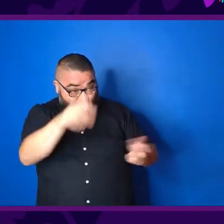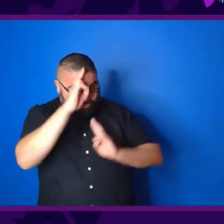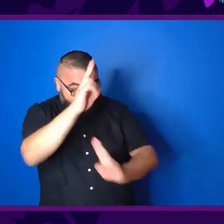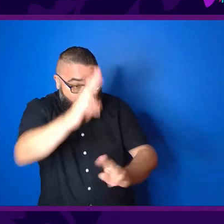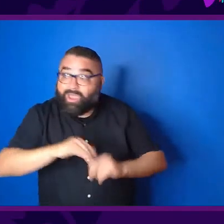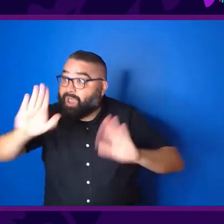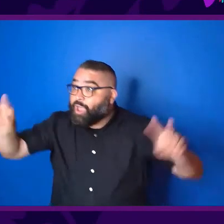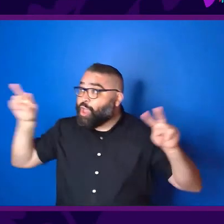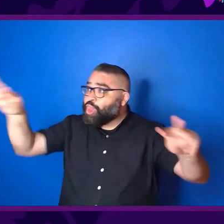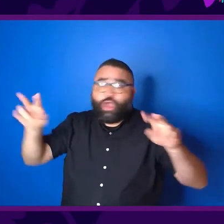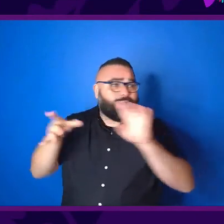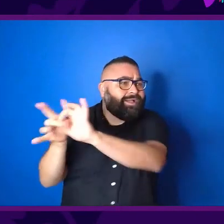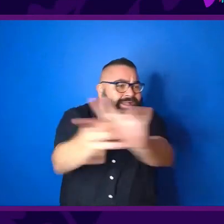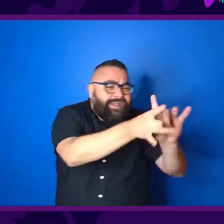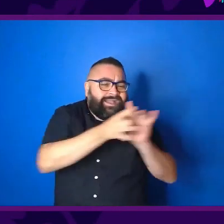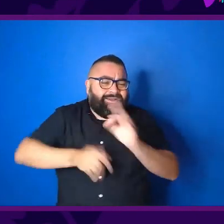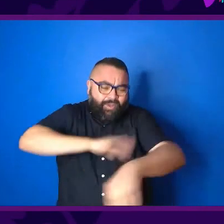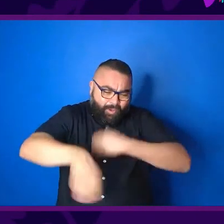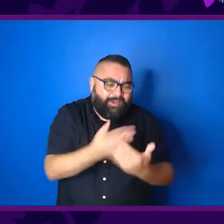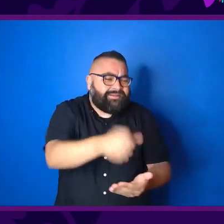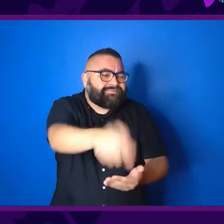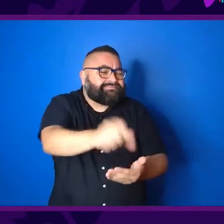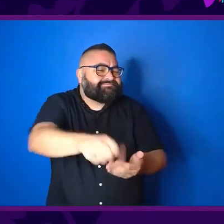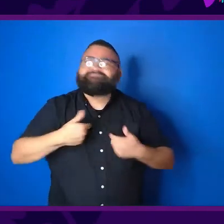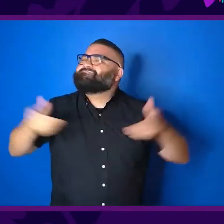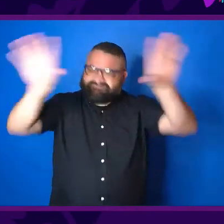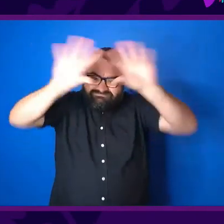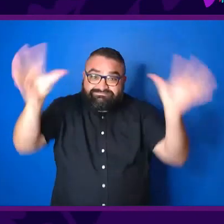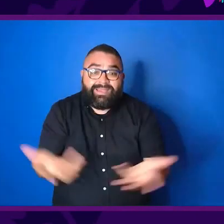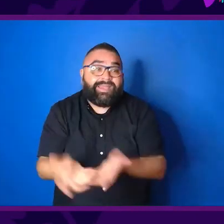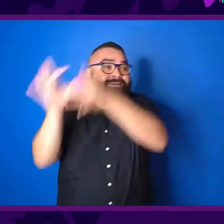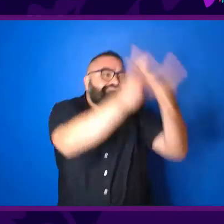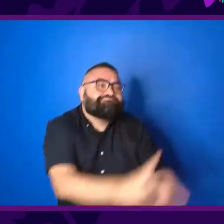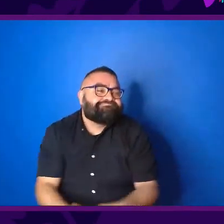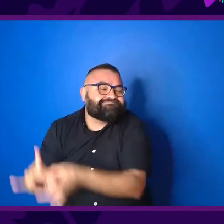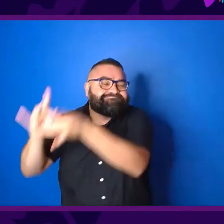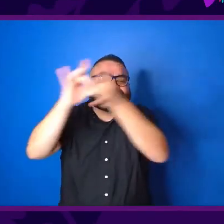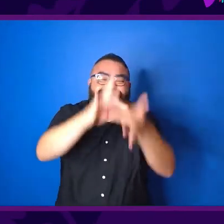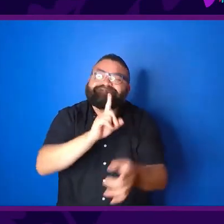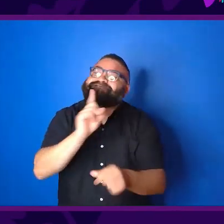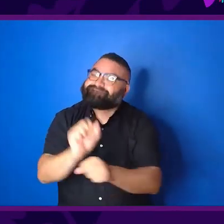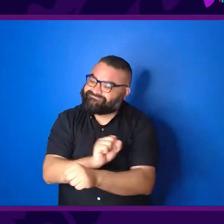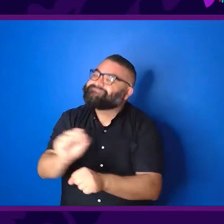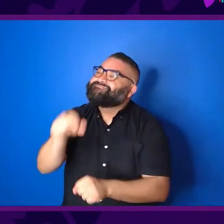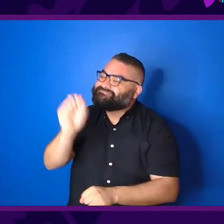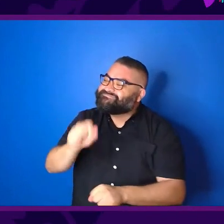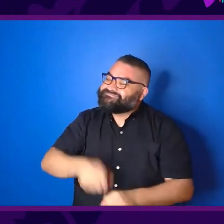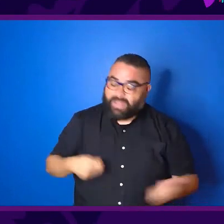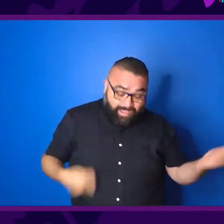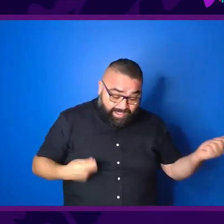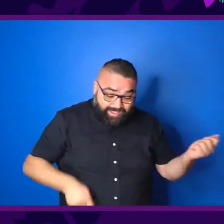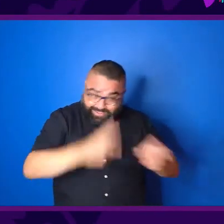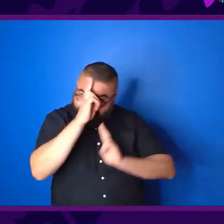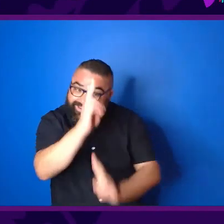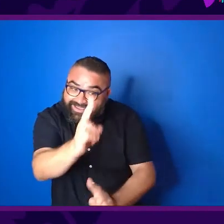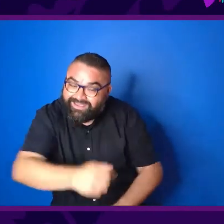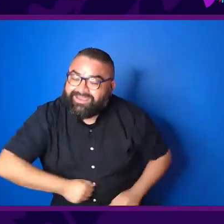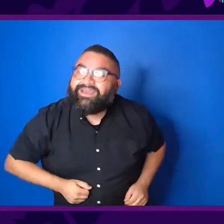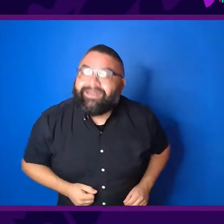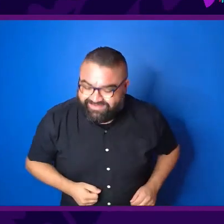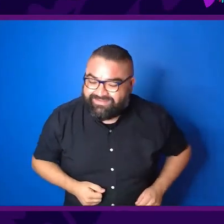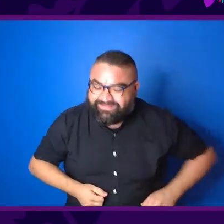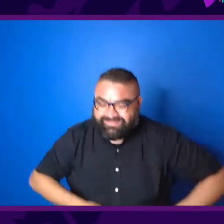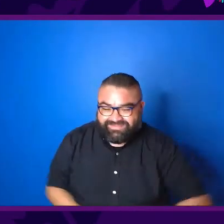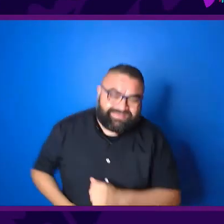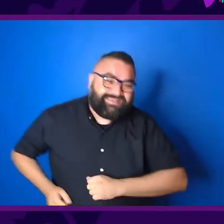somos uno. Te venimos a cantar. We are one human race. Te venimos a cantar.